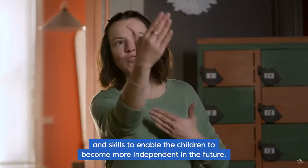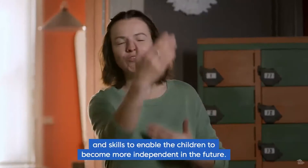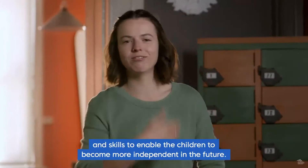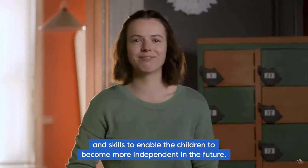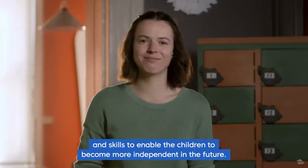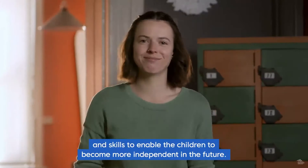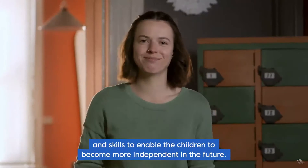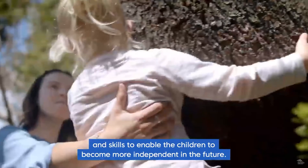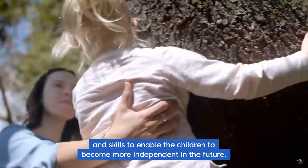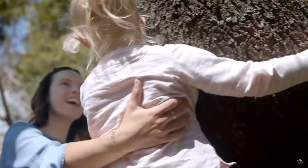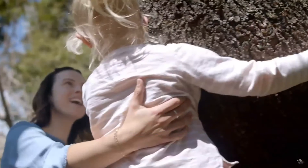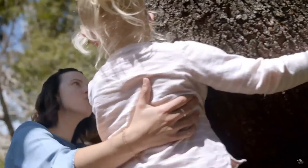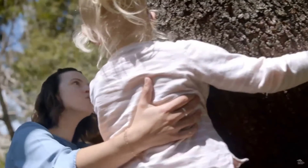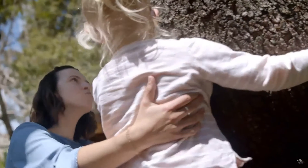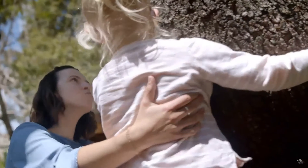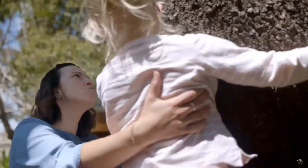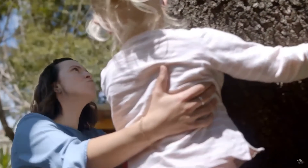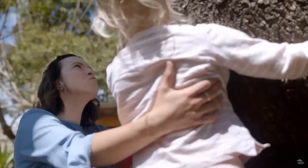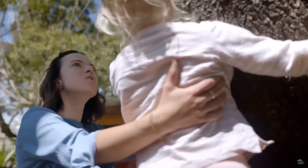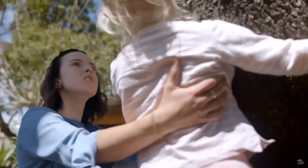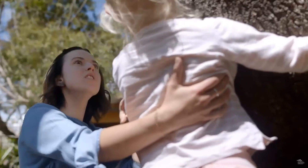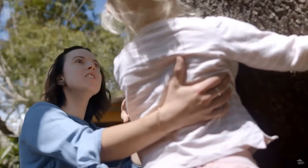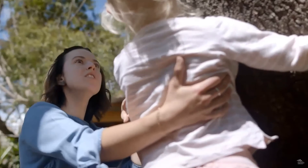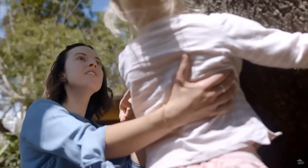become more independent in the future.